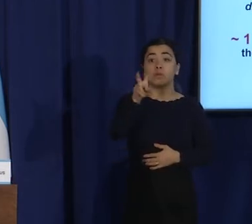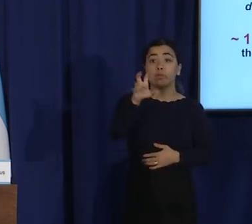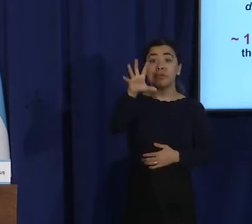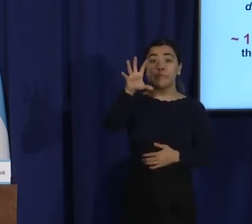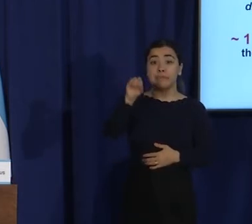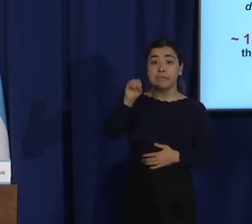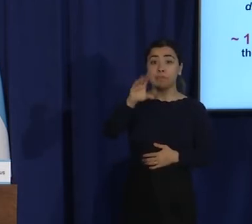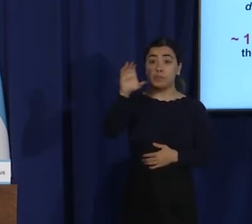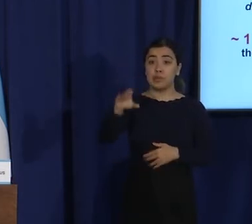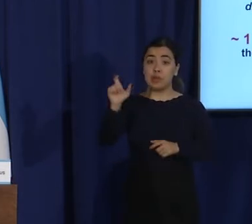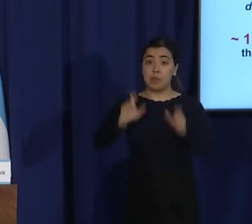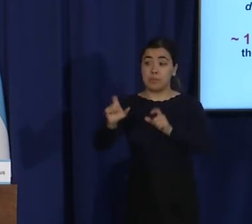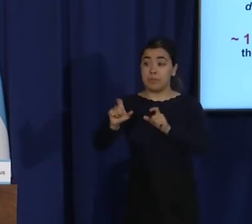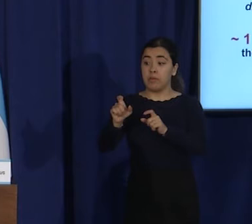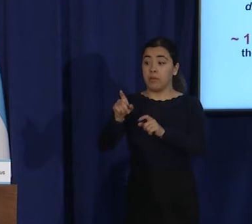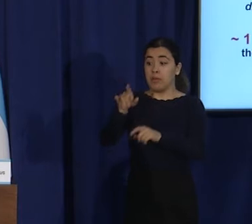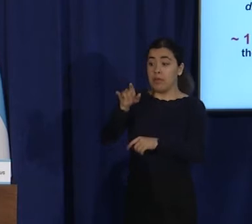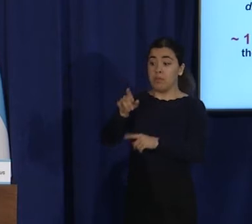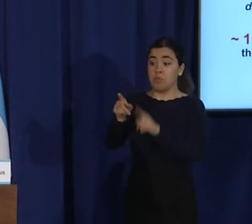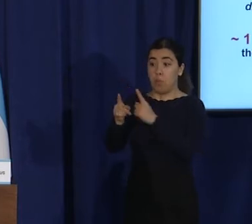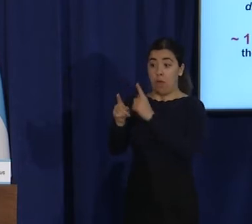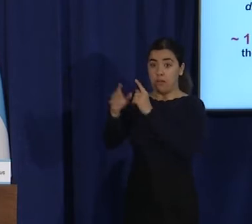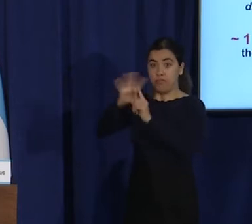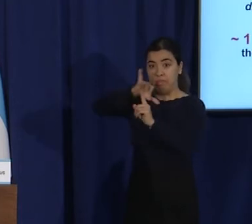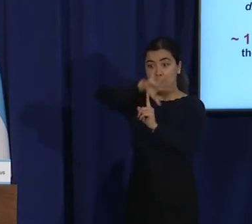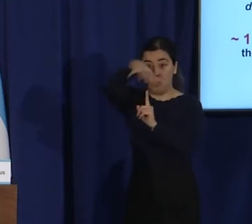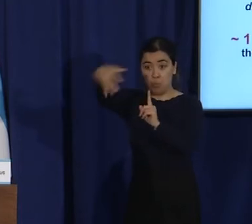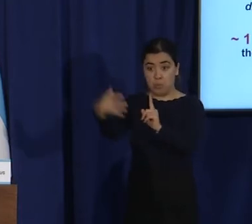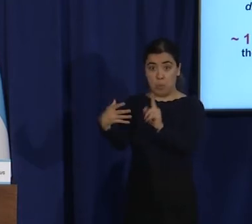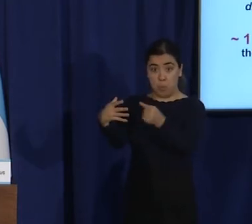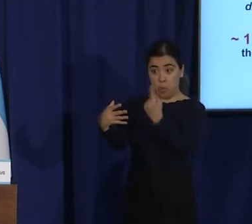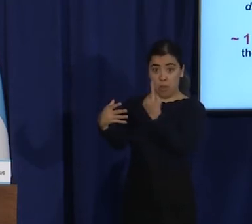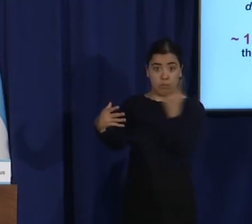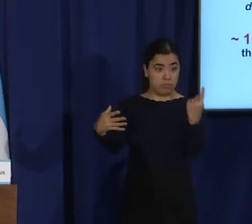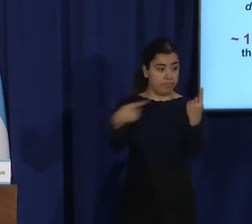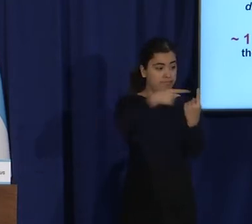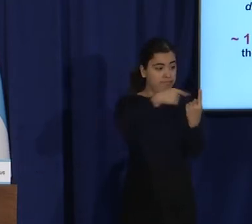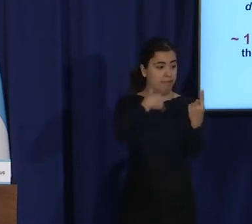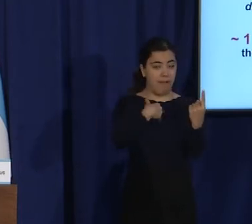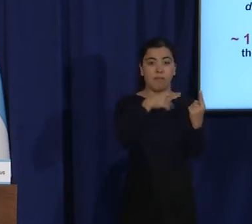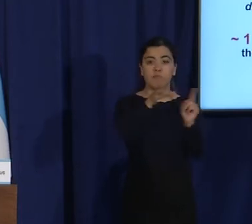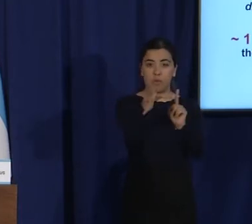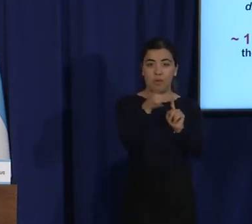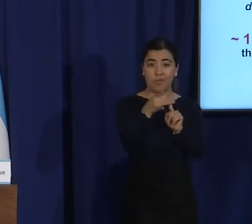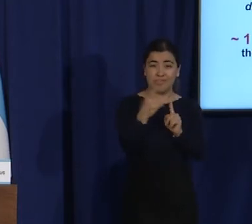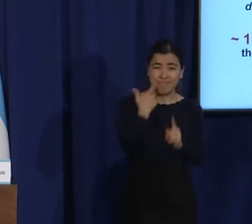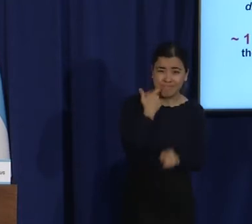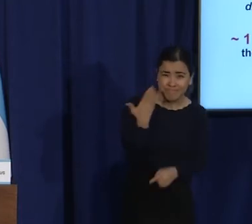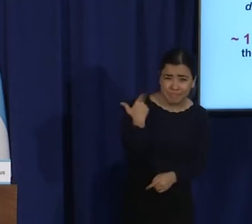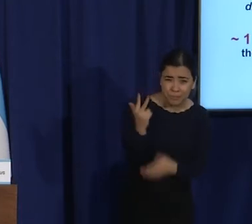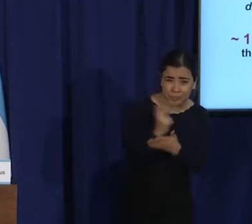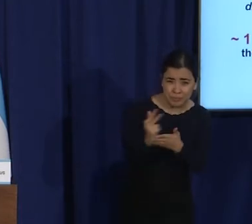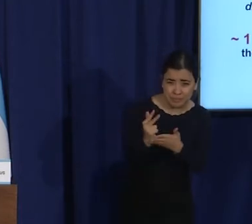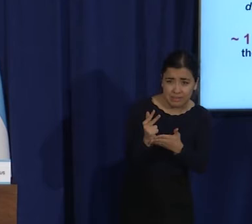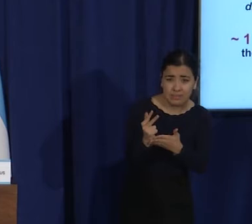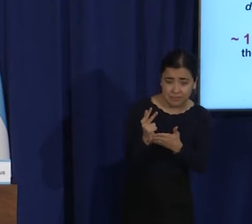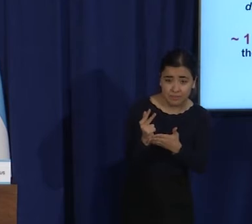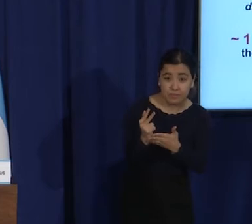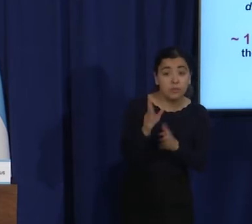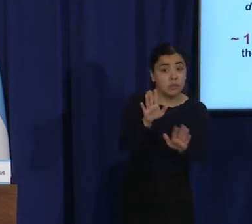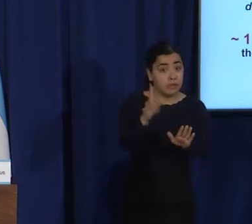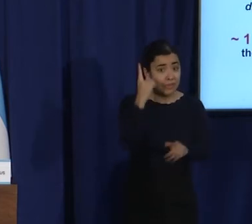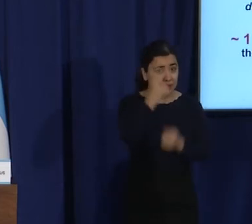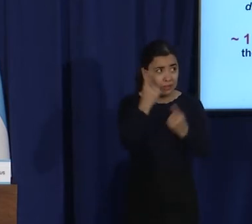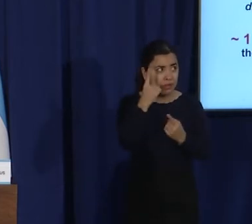Chicagoans have been infected and diagnosed with COVID just within the last 3 weeks, which again, where we think about the folks who are